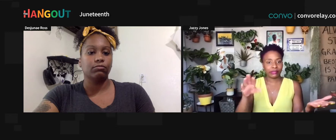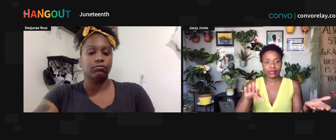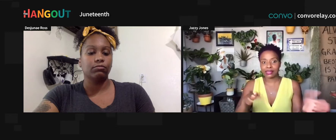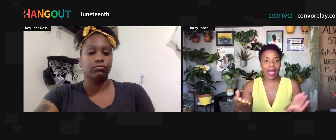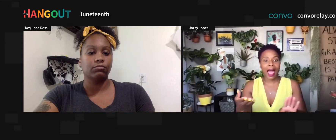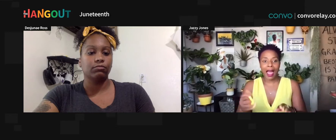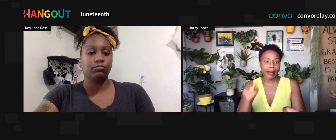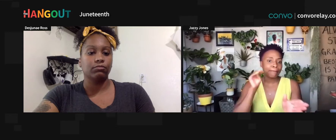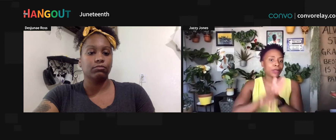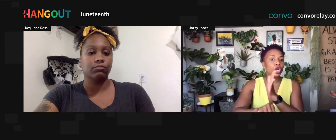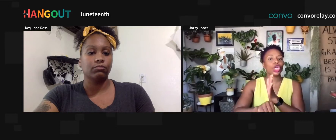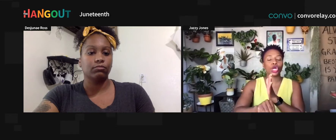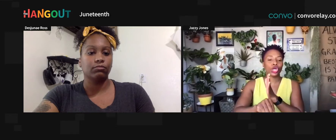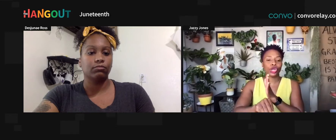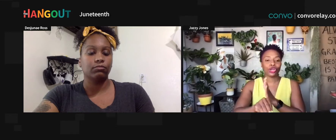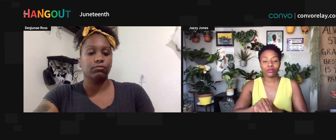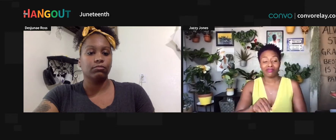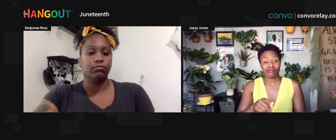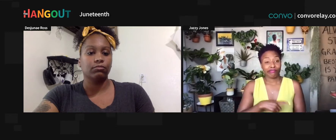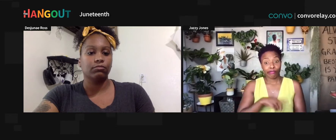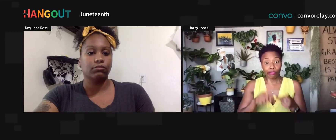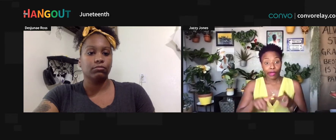was that the messenger,